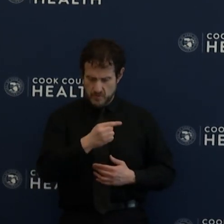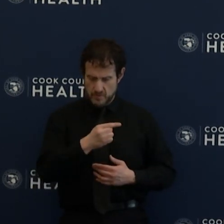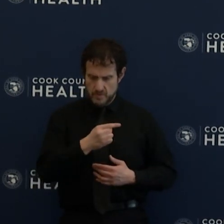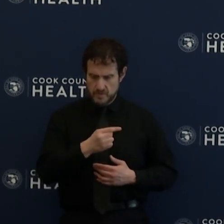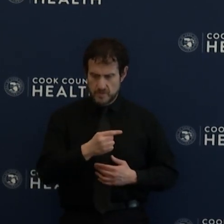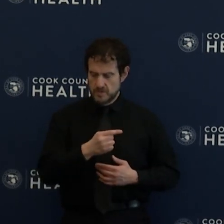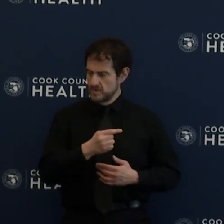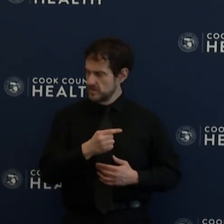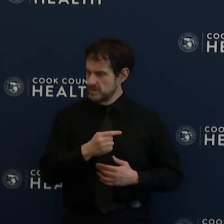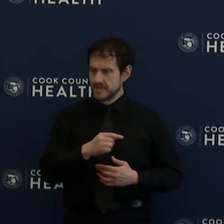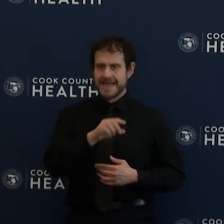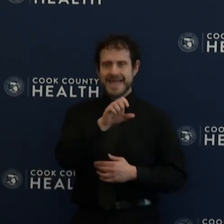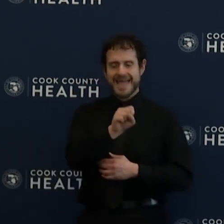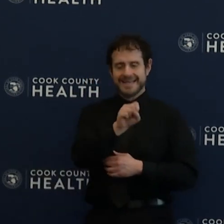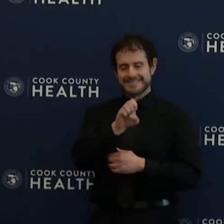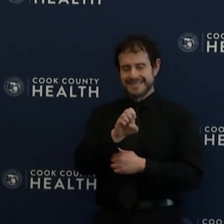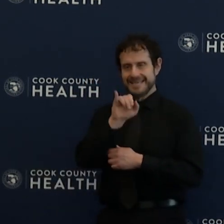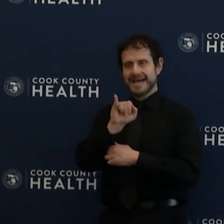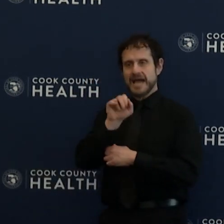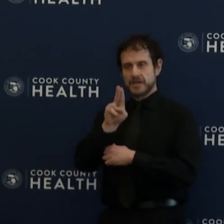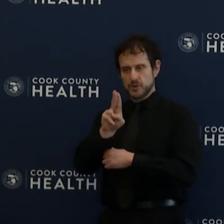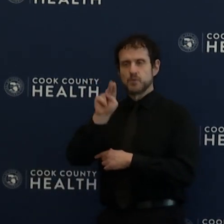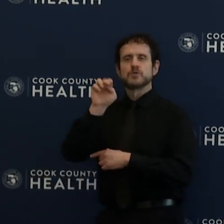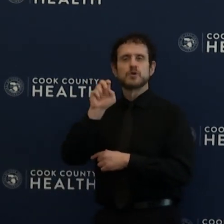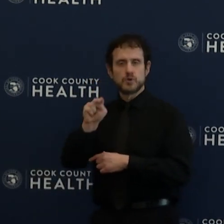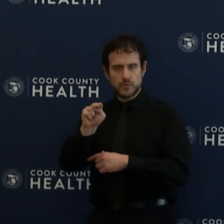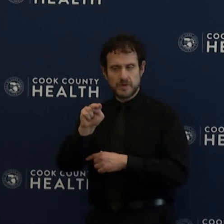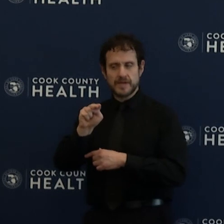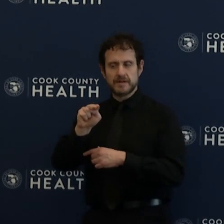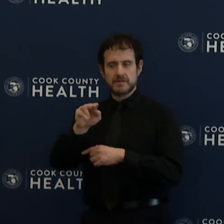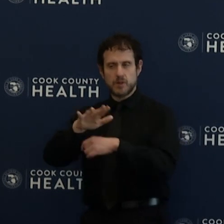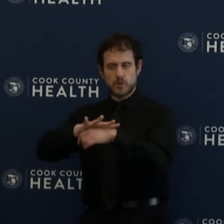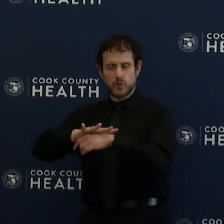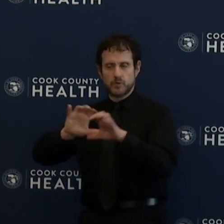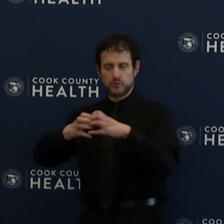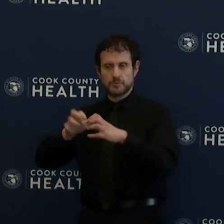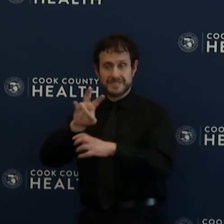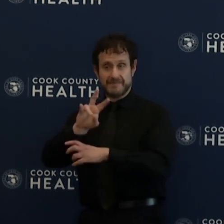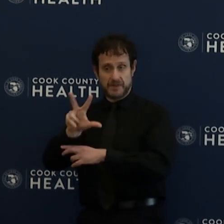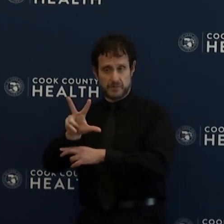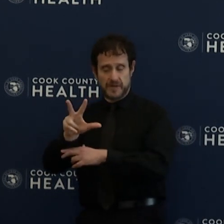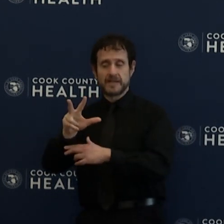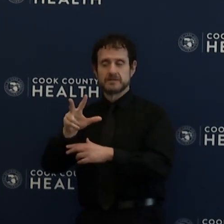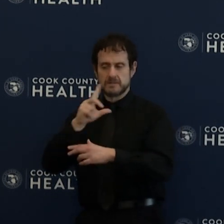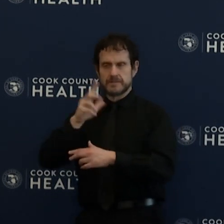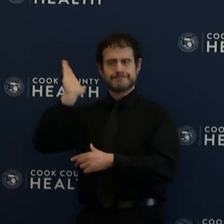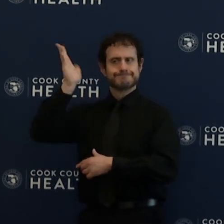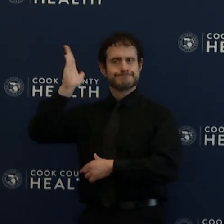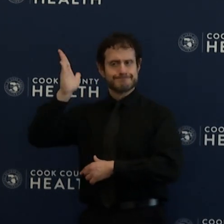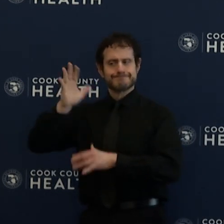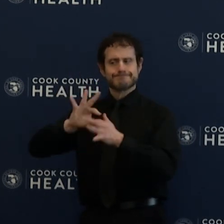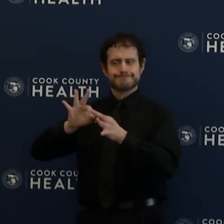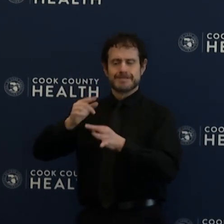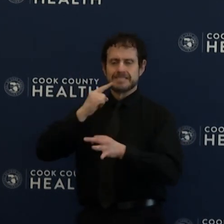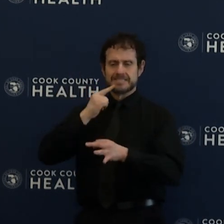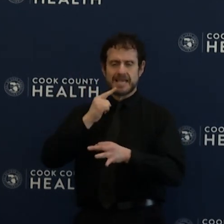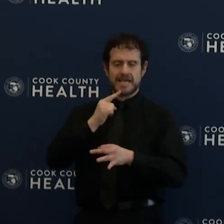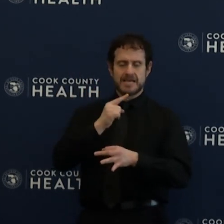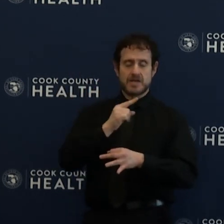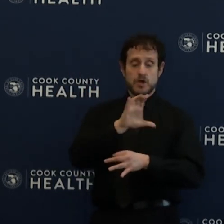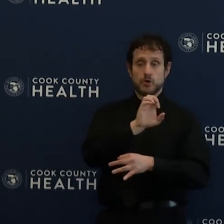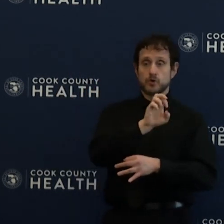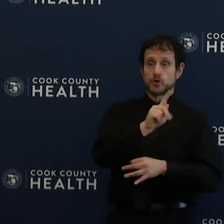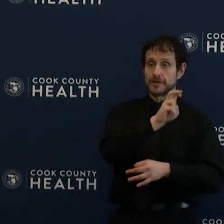SEIU Local 73 held a news conference earlier today, and they says that the county is using CARES Act funds